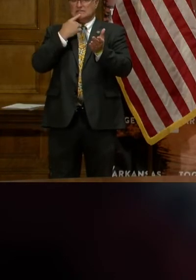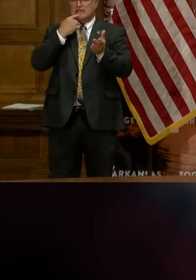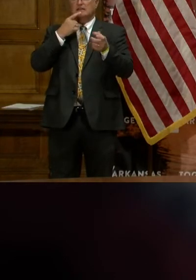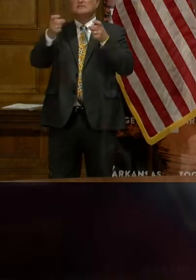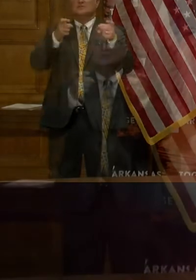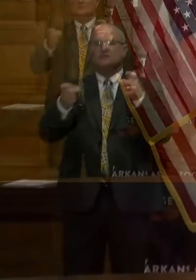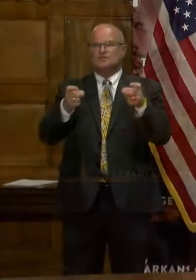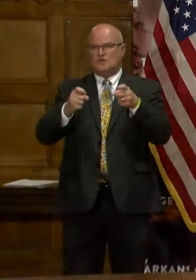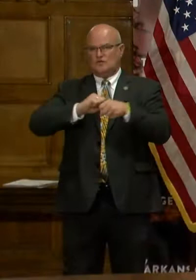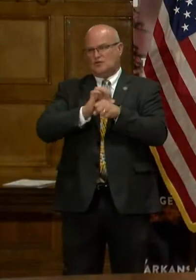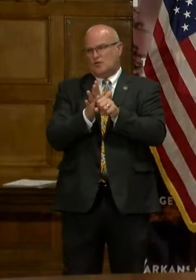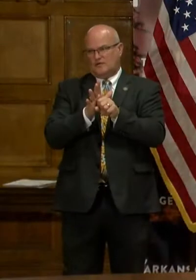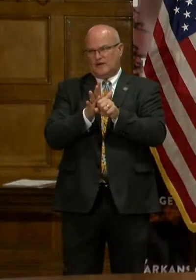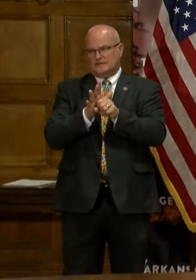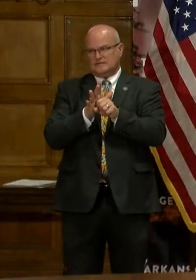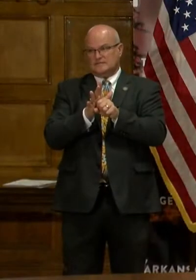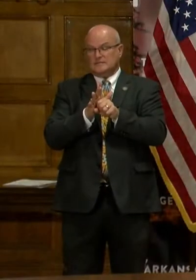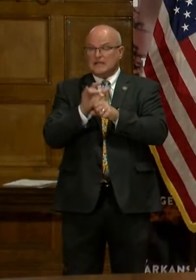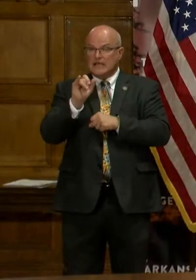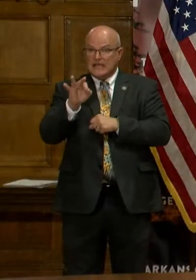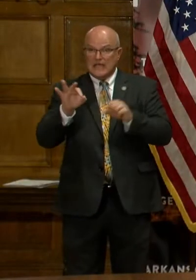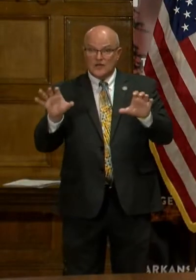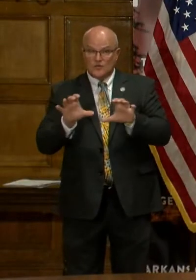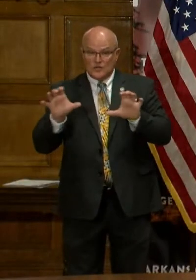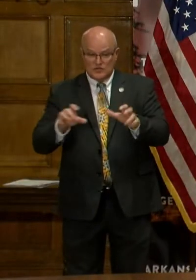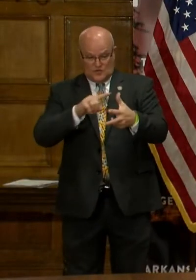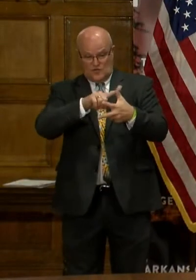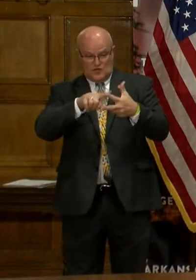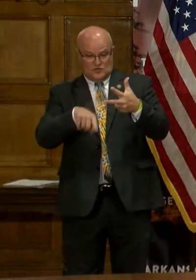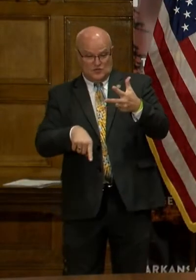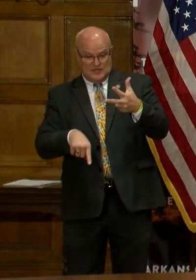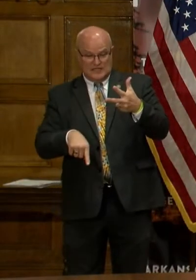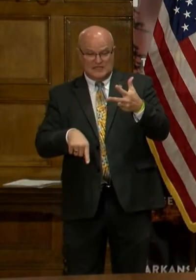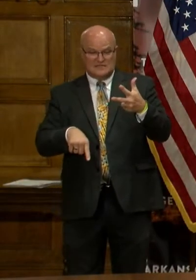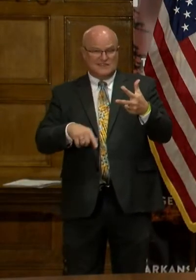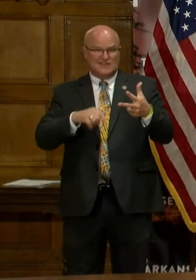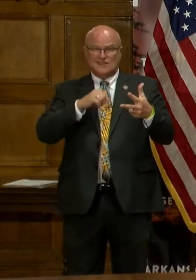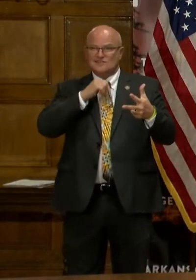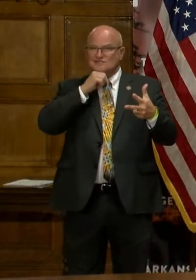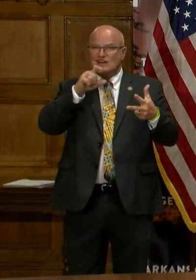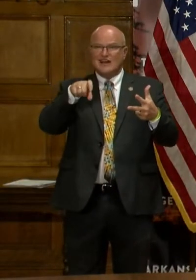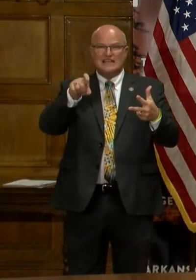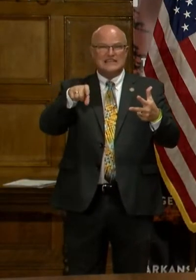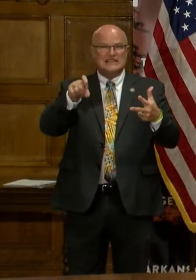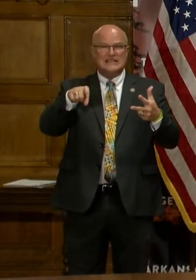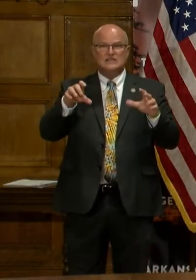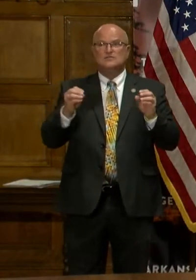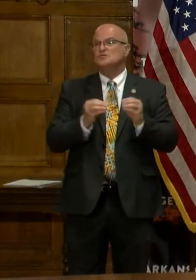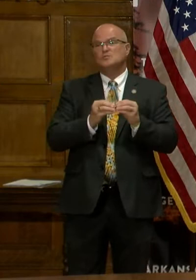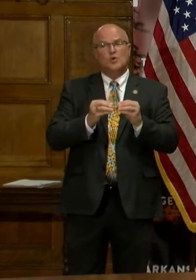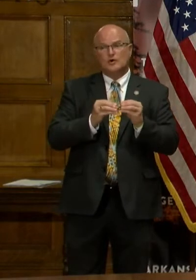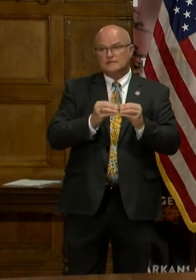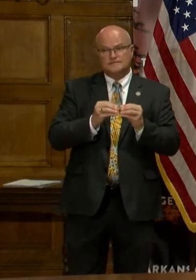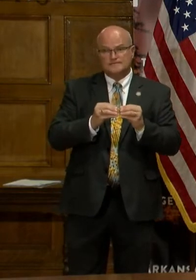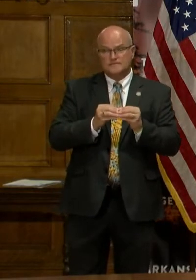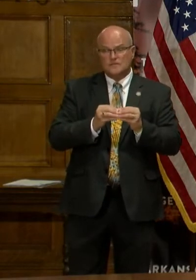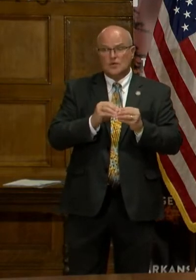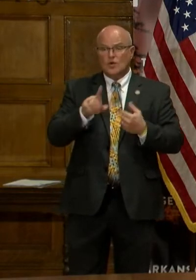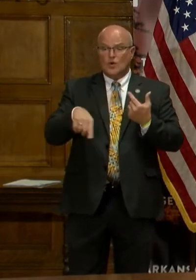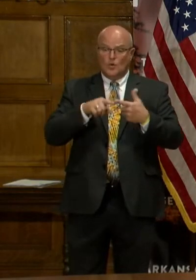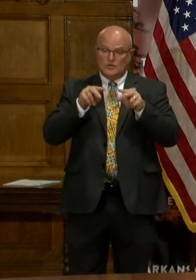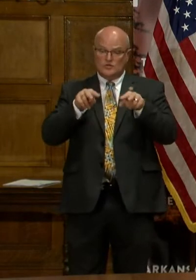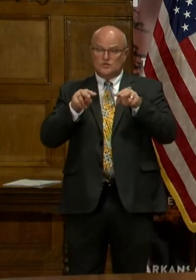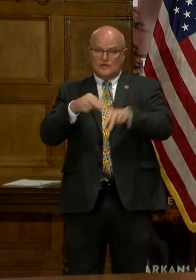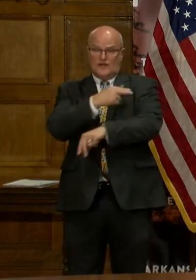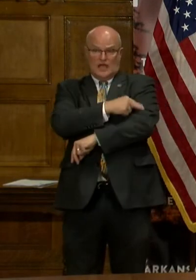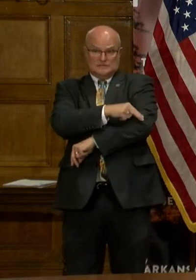virus. And so if we do those things, there's not a need to do more. Whenever you look